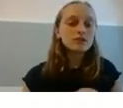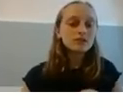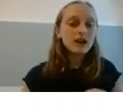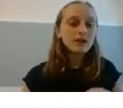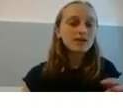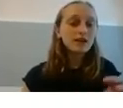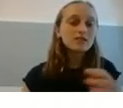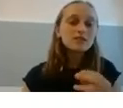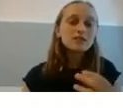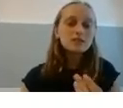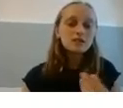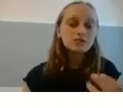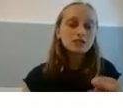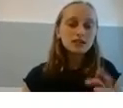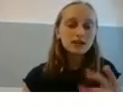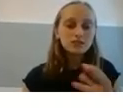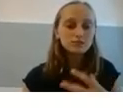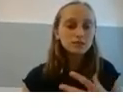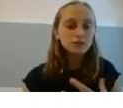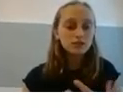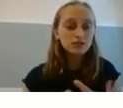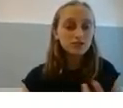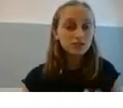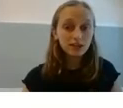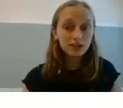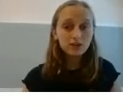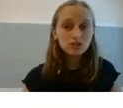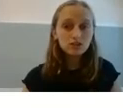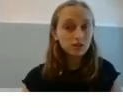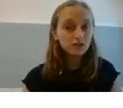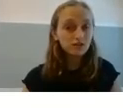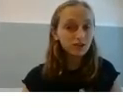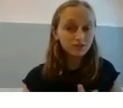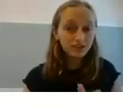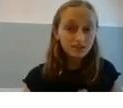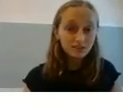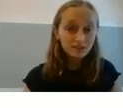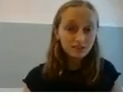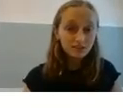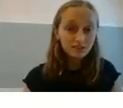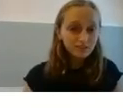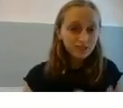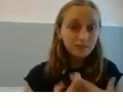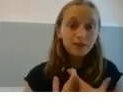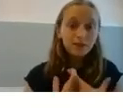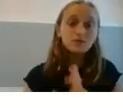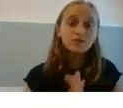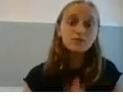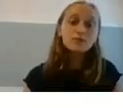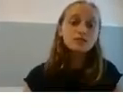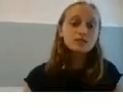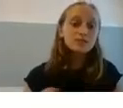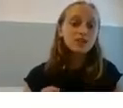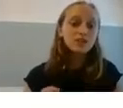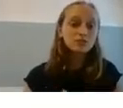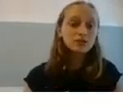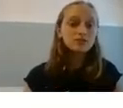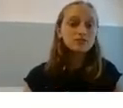awareness to how vital it is to understanding how this manipulation of their language can be very offensive um and by moving forward this type of knowledge we